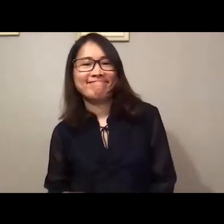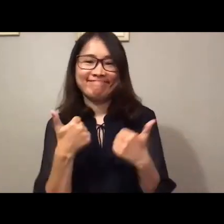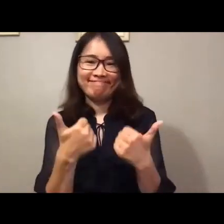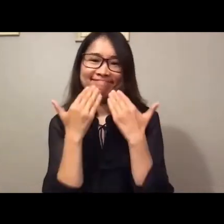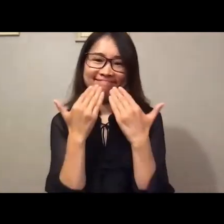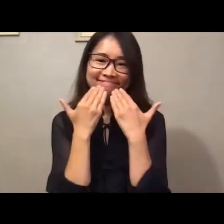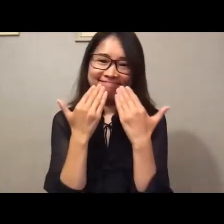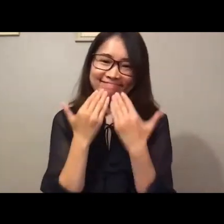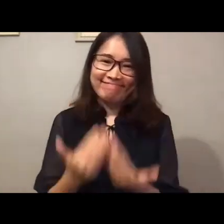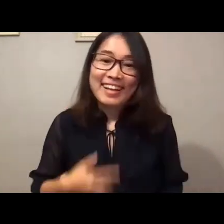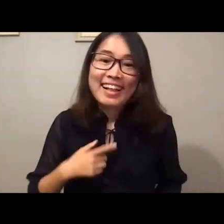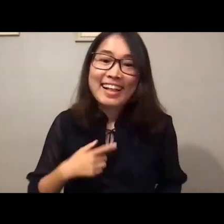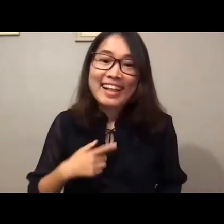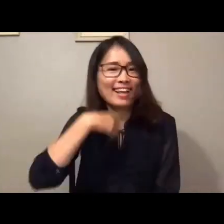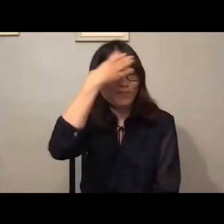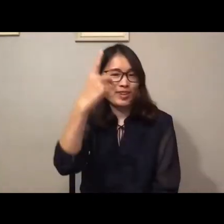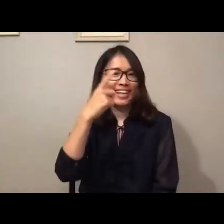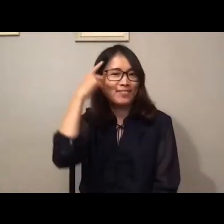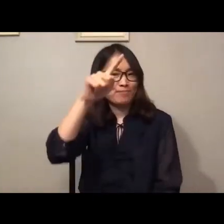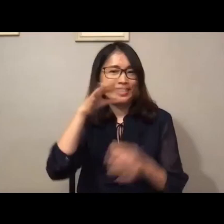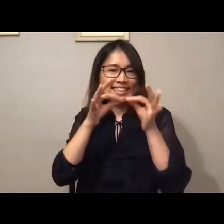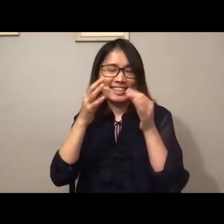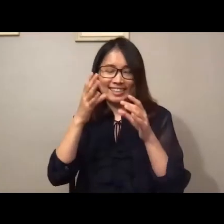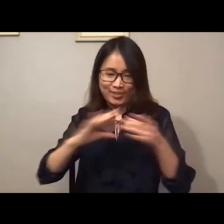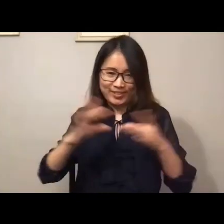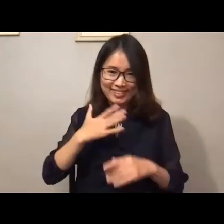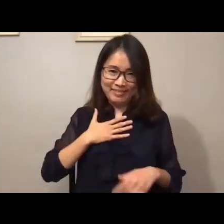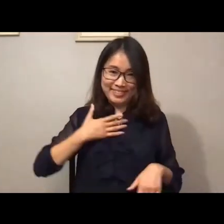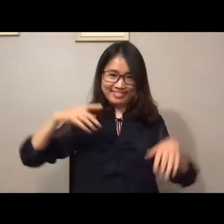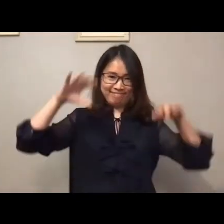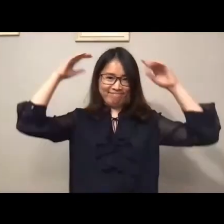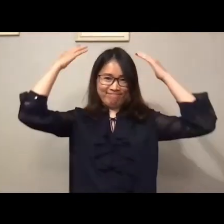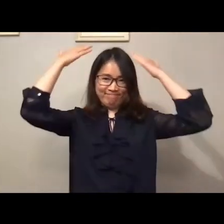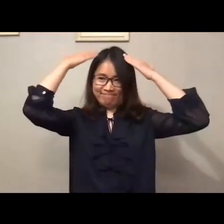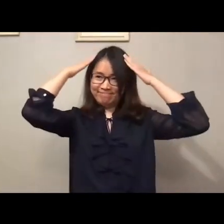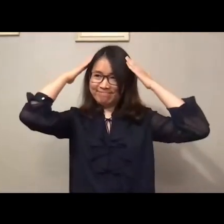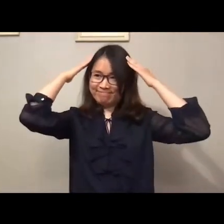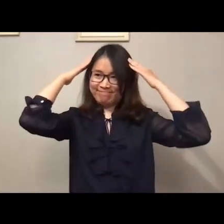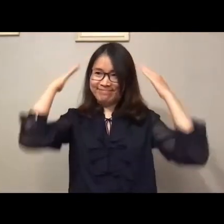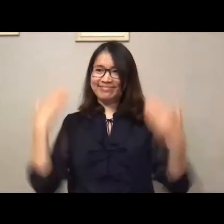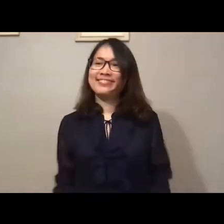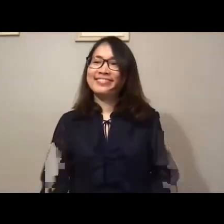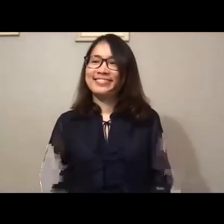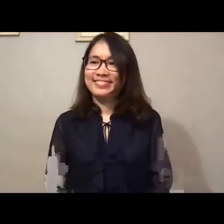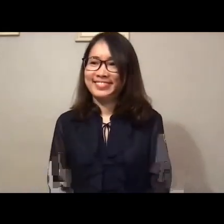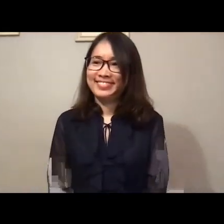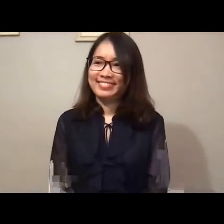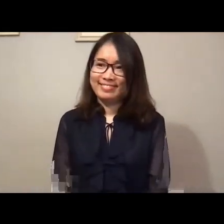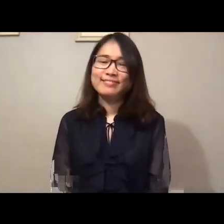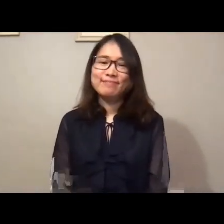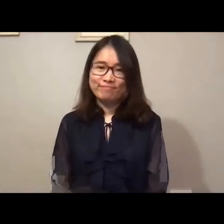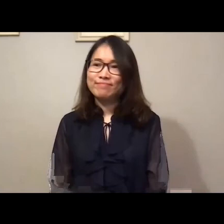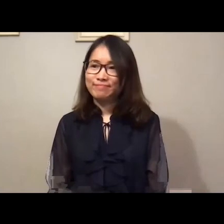I learned here and there in Korea, I'd like to be able to take back to China.